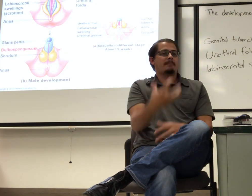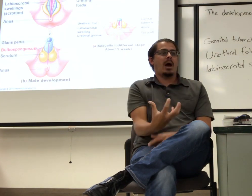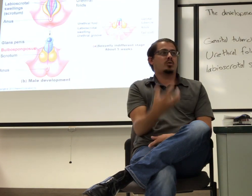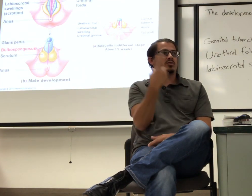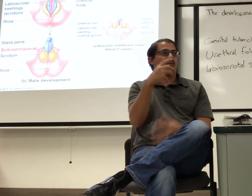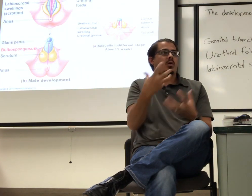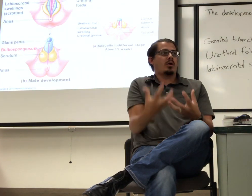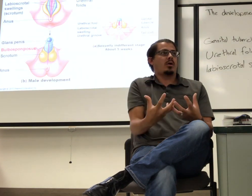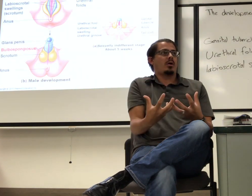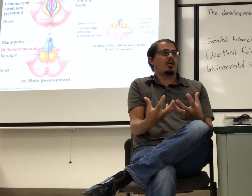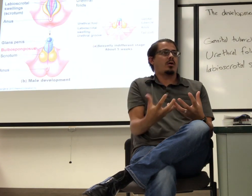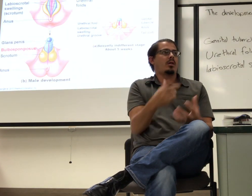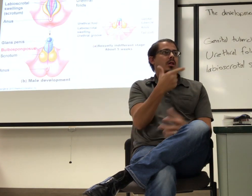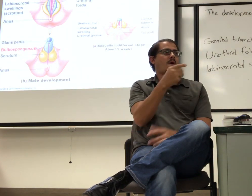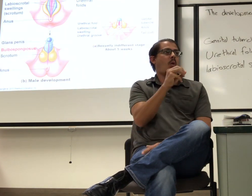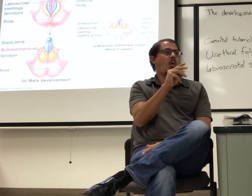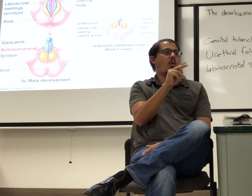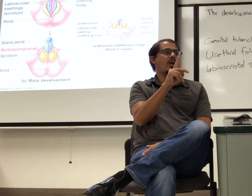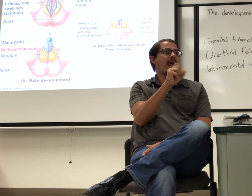scrotum.